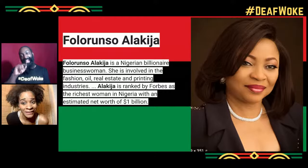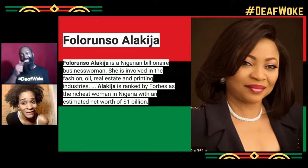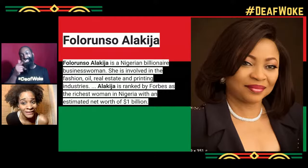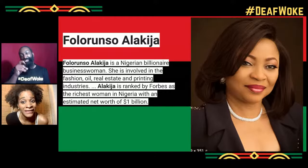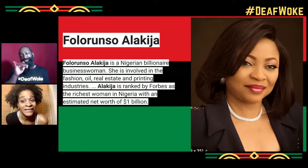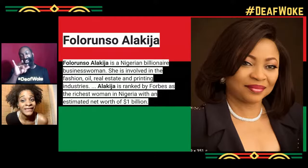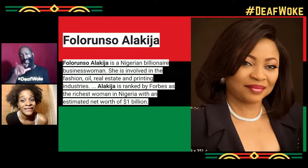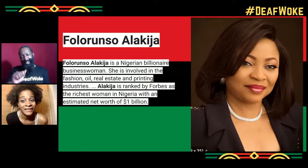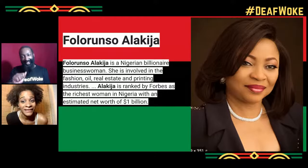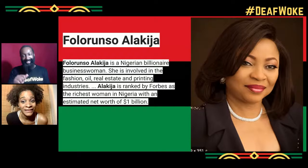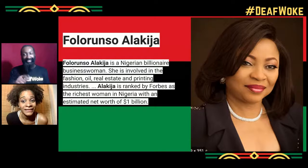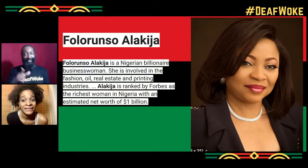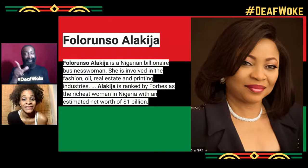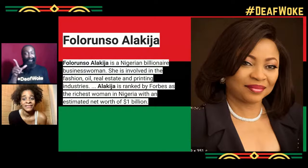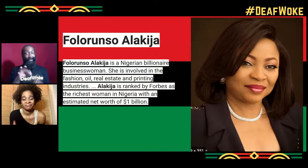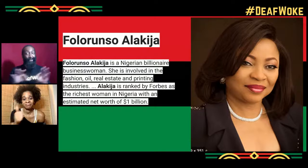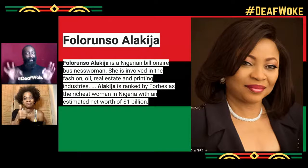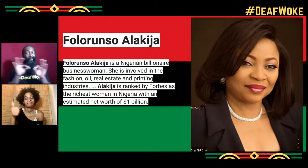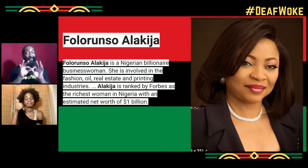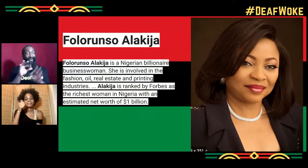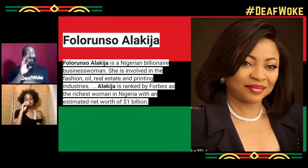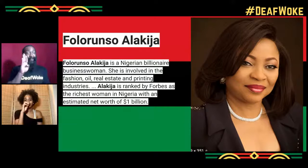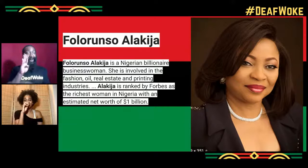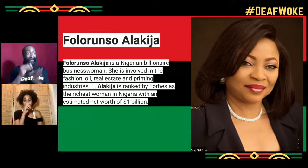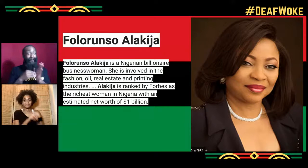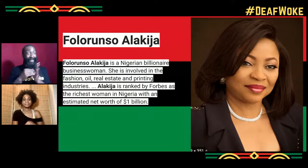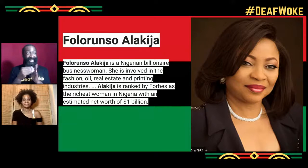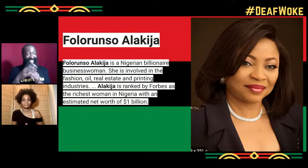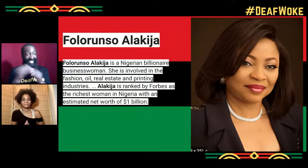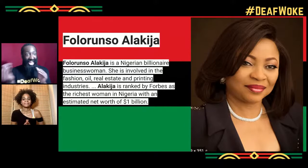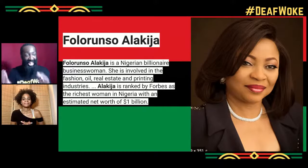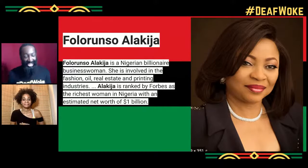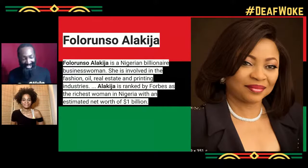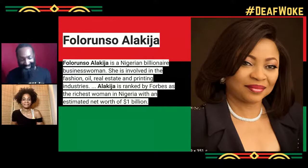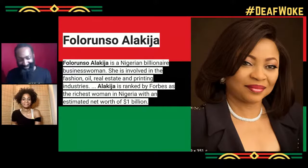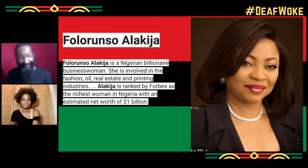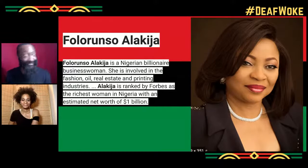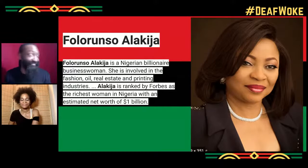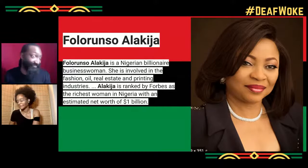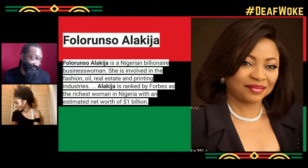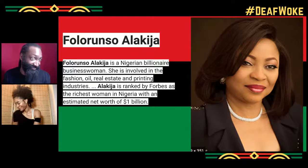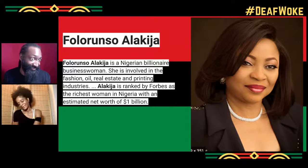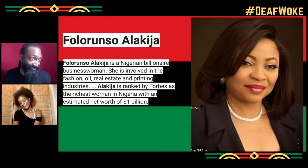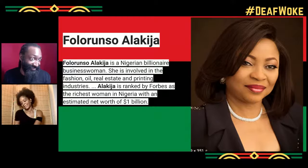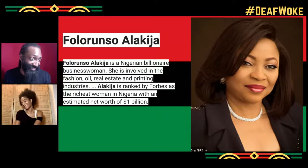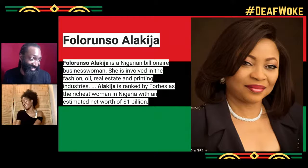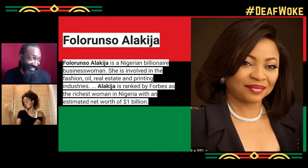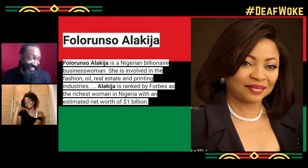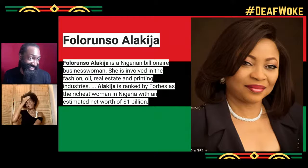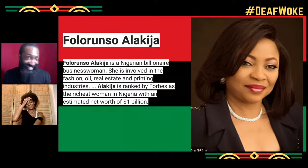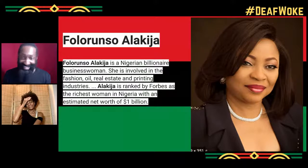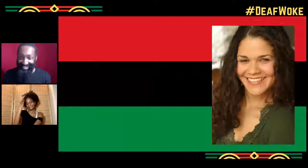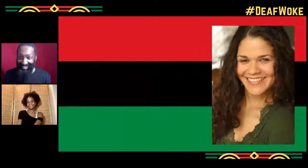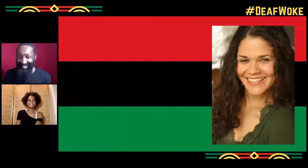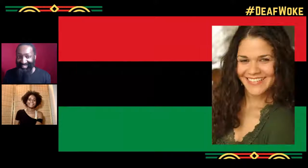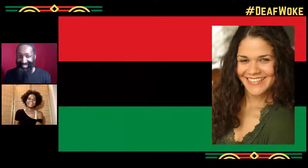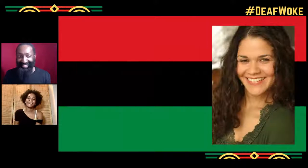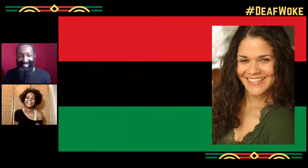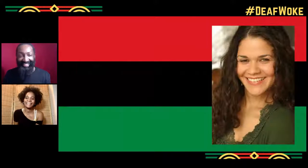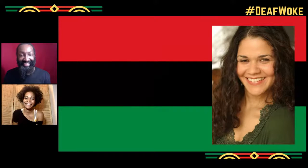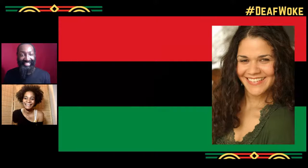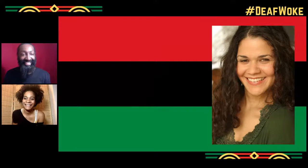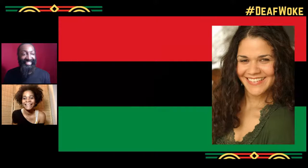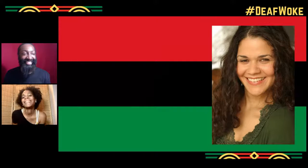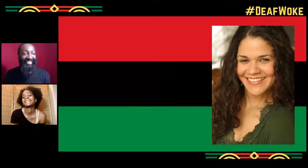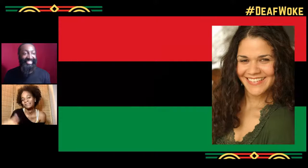Yeah. Richest woman in Africa. That's Alakija. Oh, yes. And she's a billionaire.